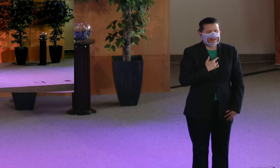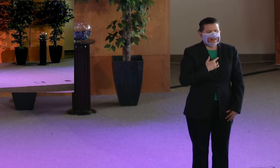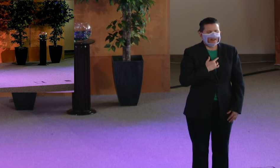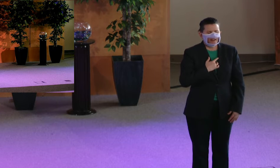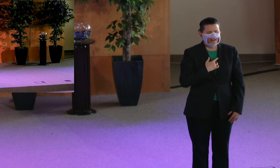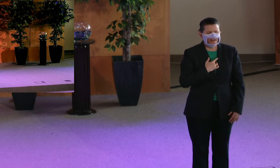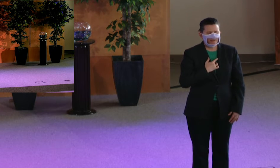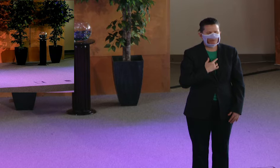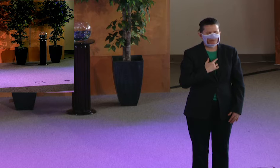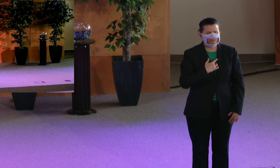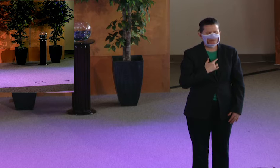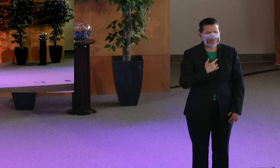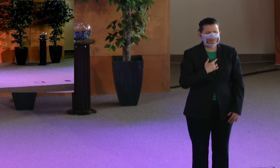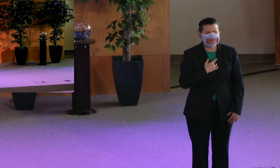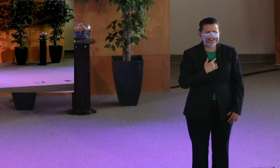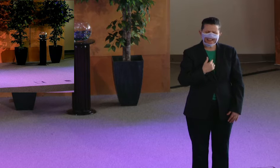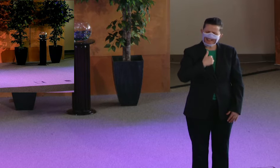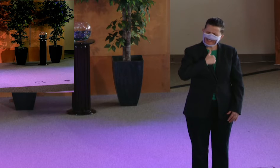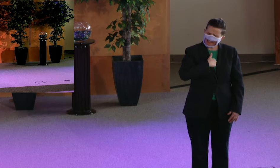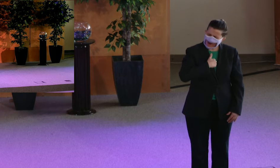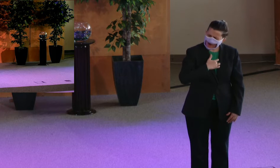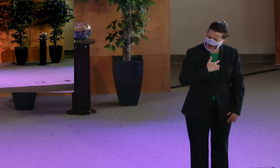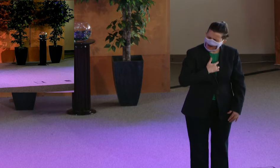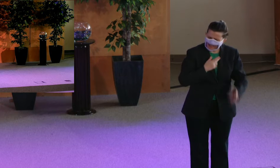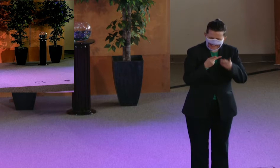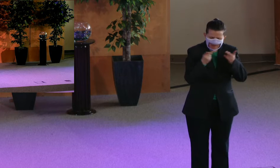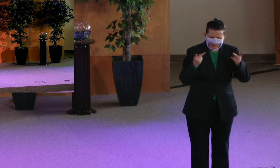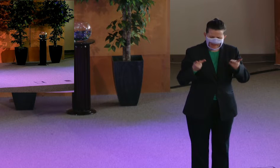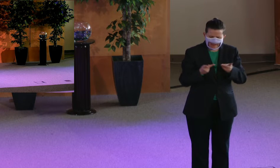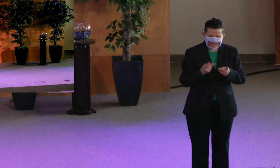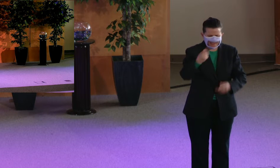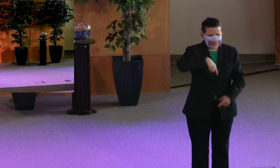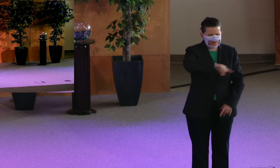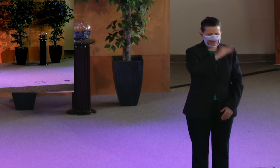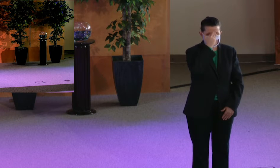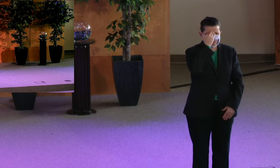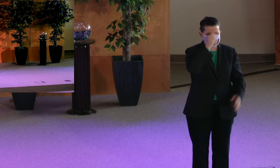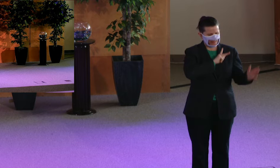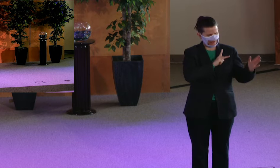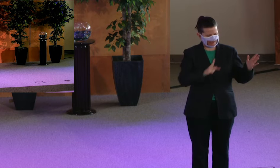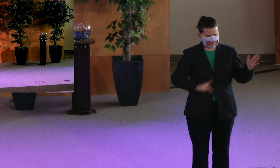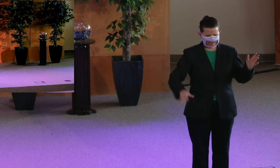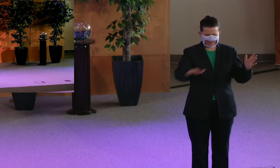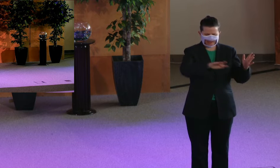We just come to that place where we know that the kingdom of heaven is within us,